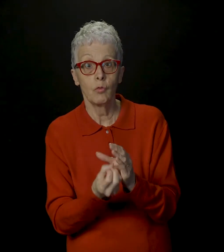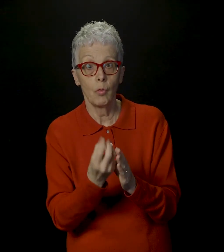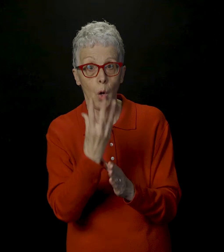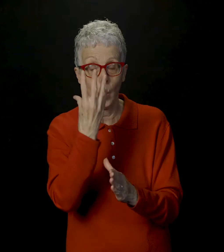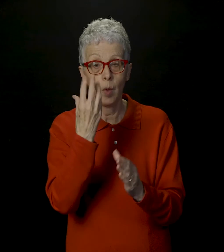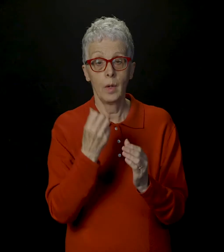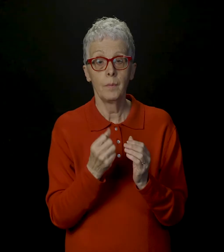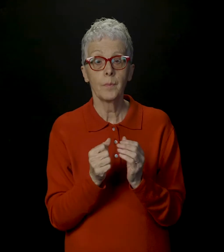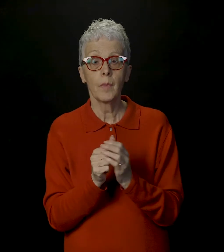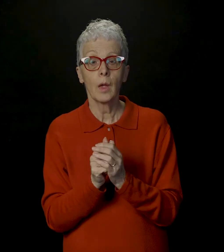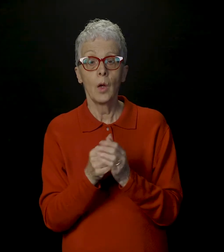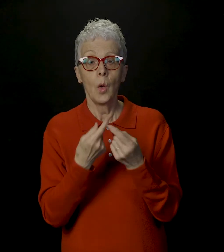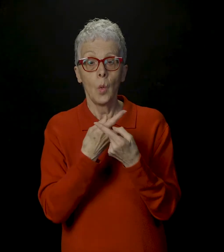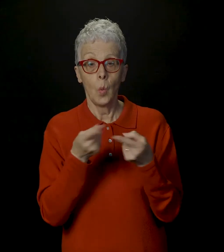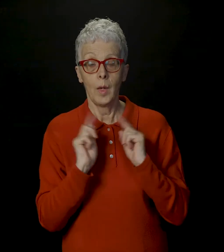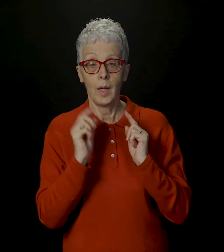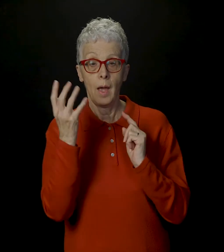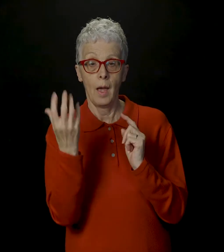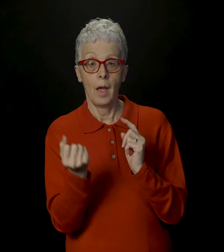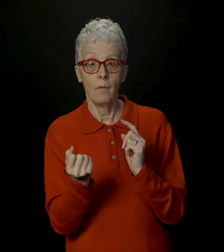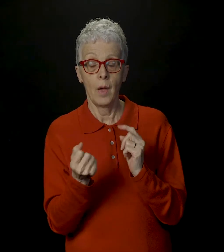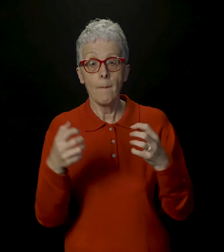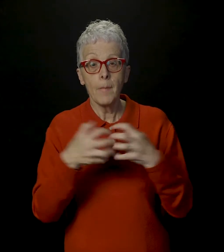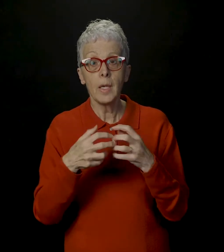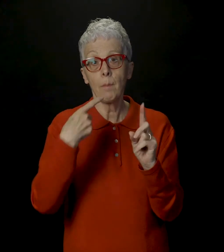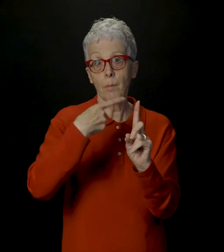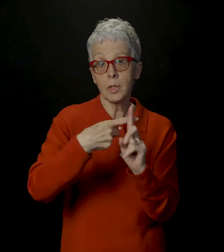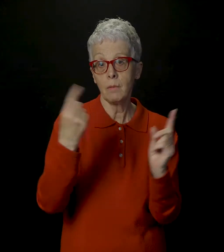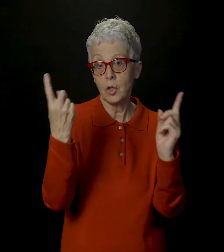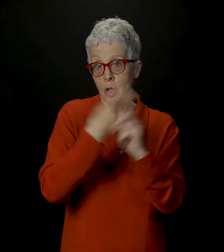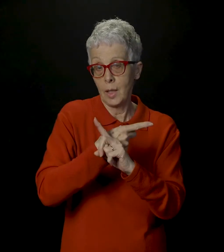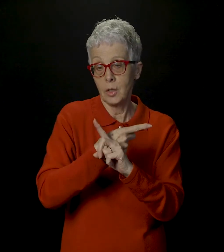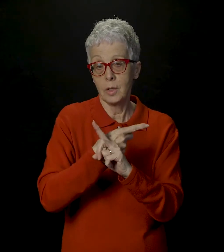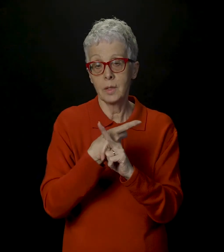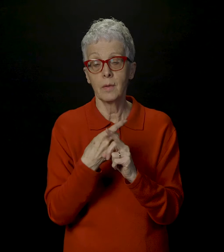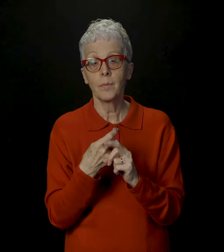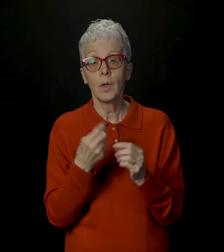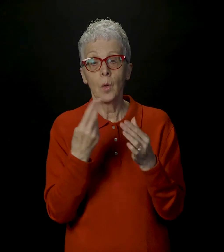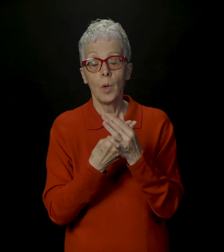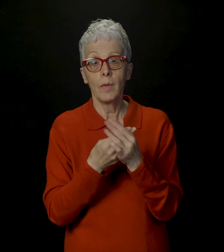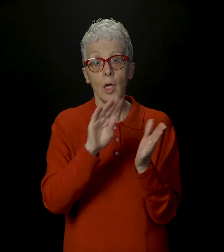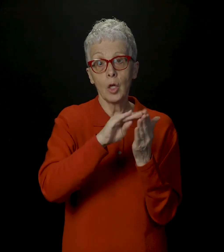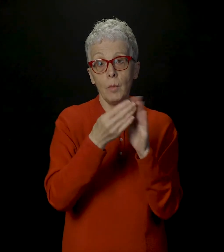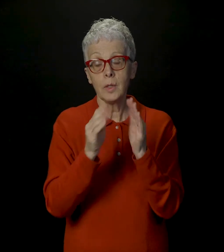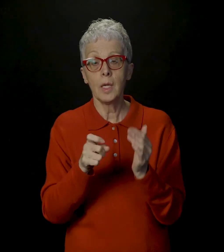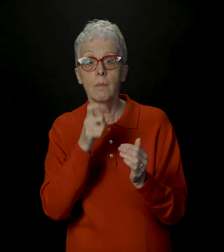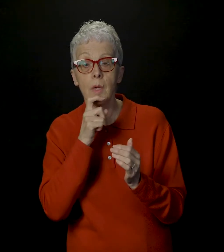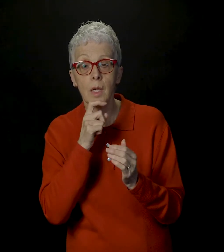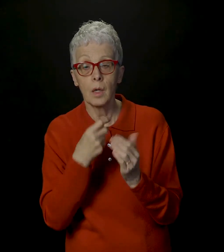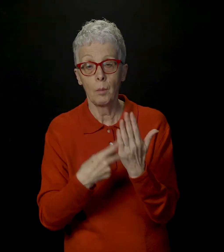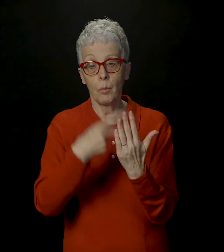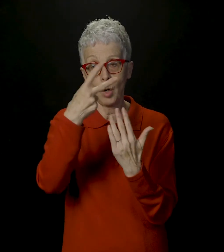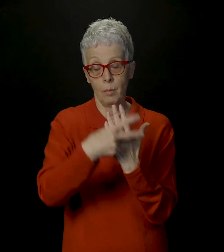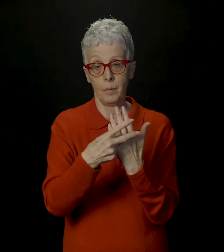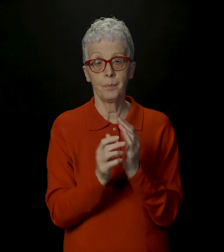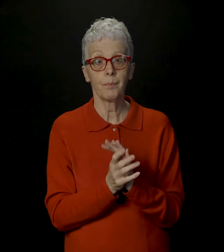spoke To last year We've actually had A lot of really positive changes In that space as well With our community meal program You